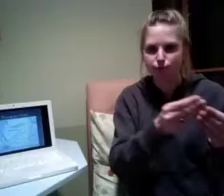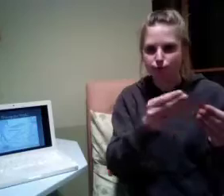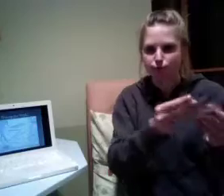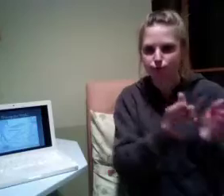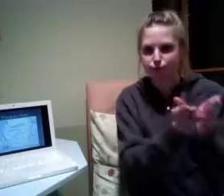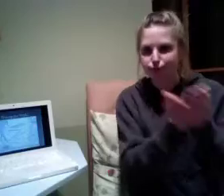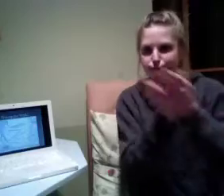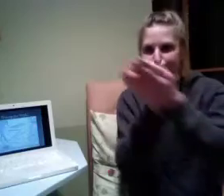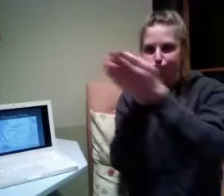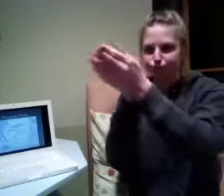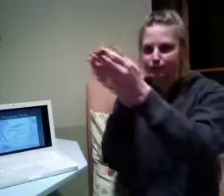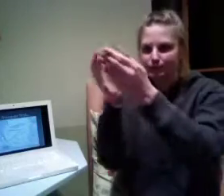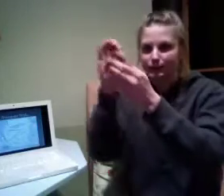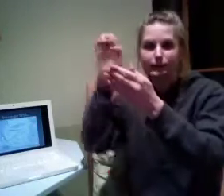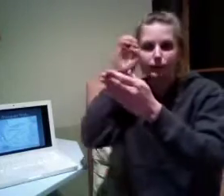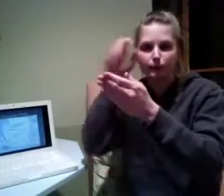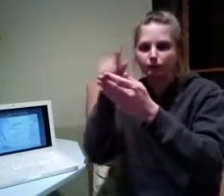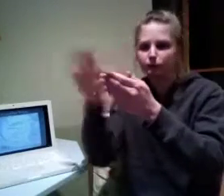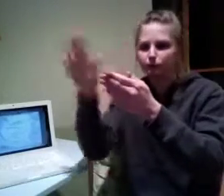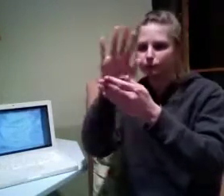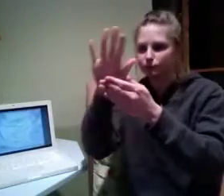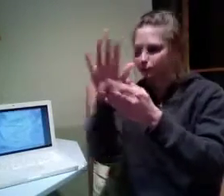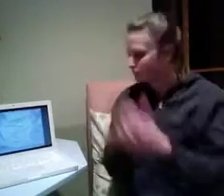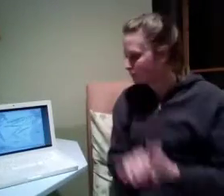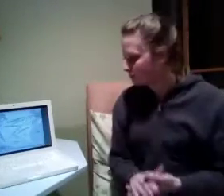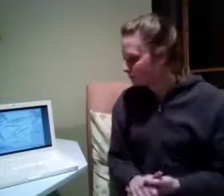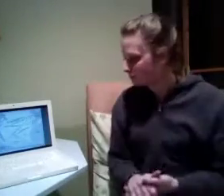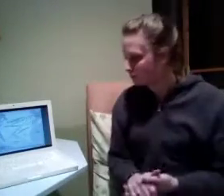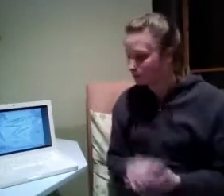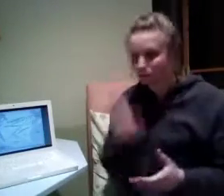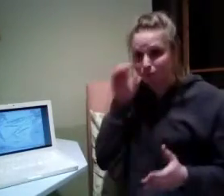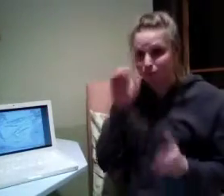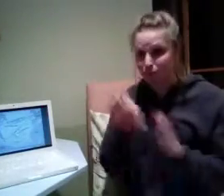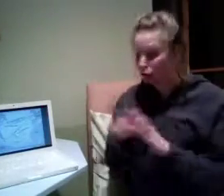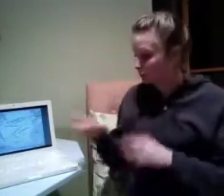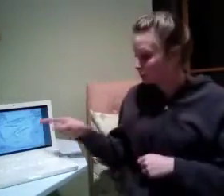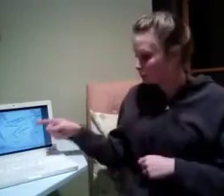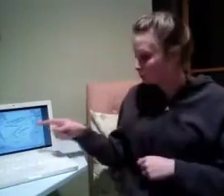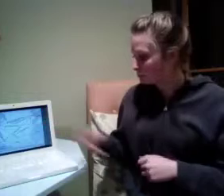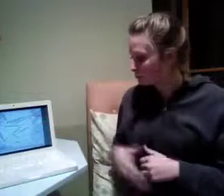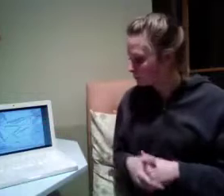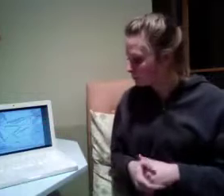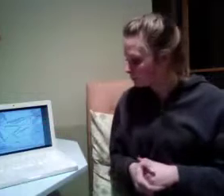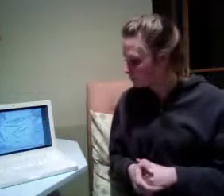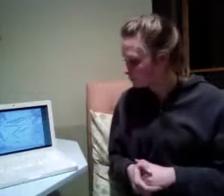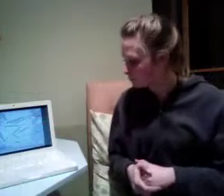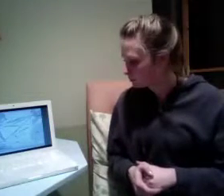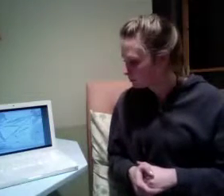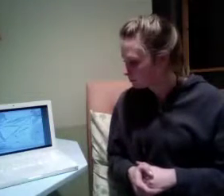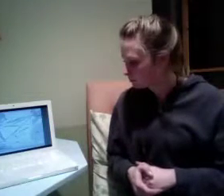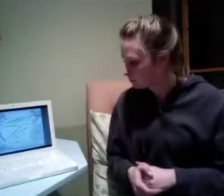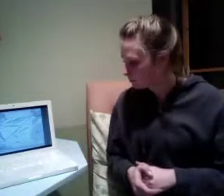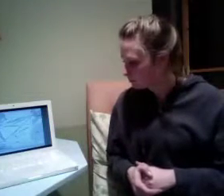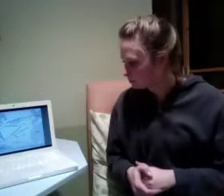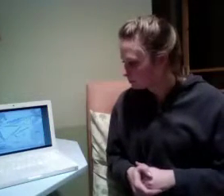So here's a visual of what that would kind of entail. And what we'll notice is we see these slaves heading